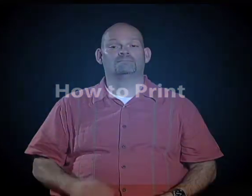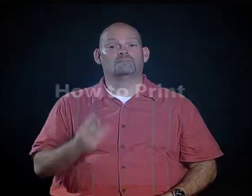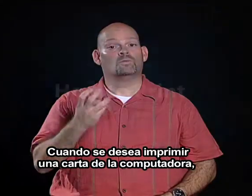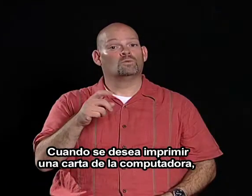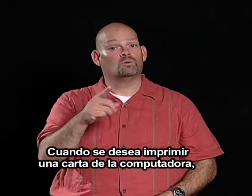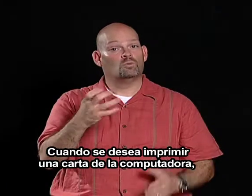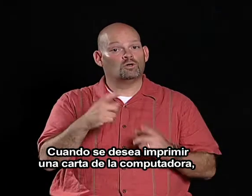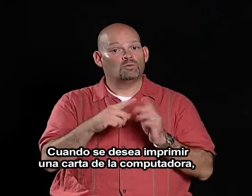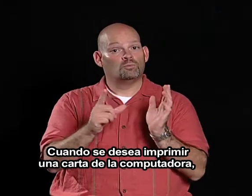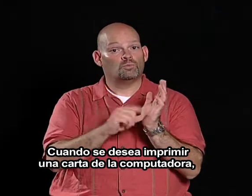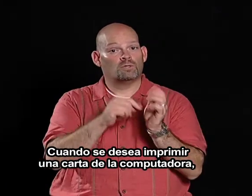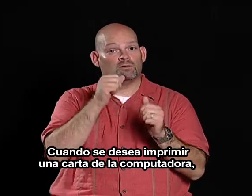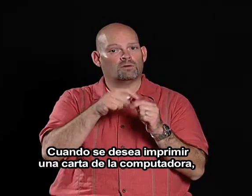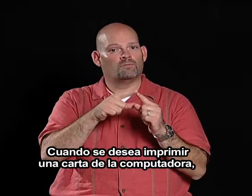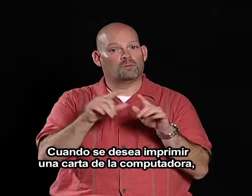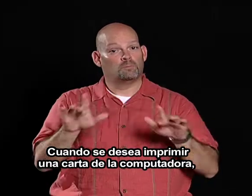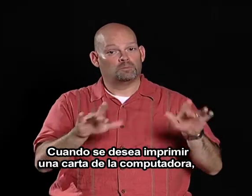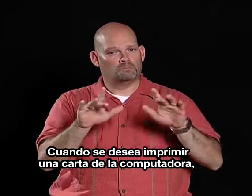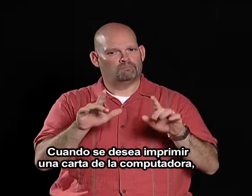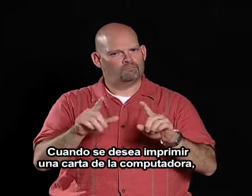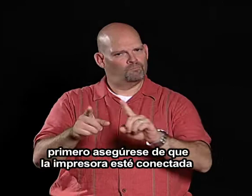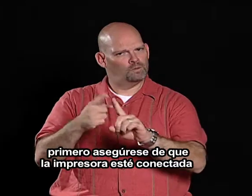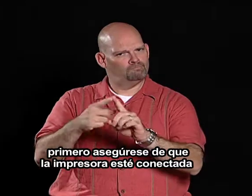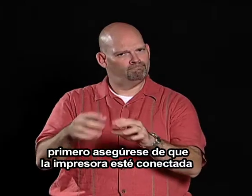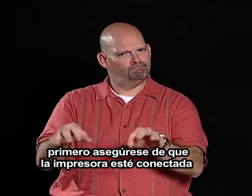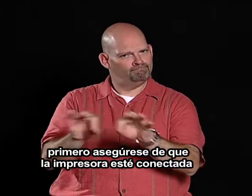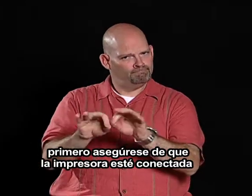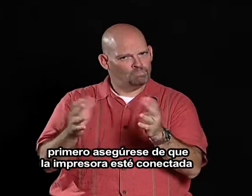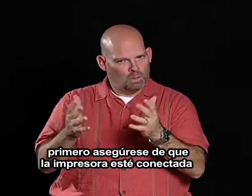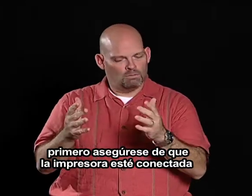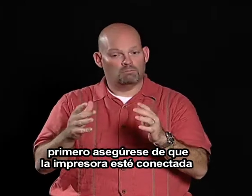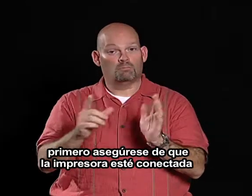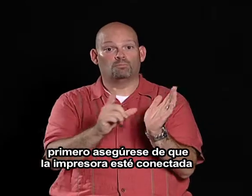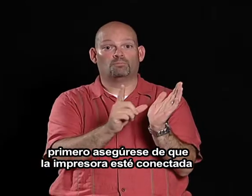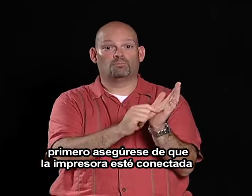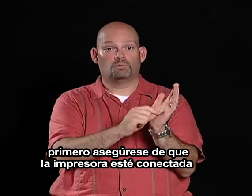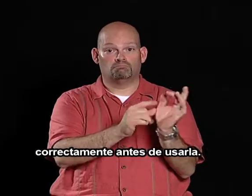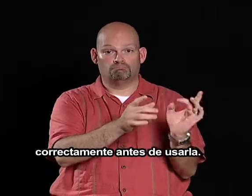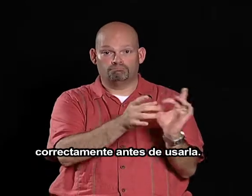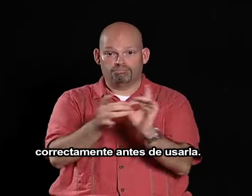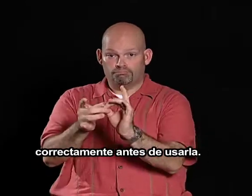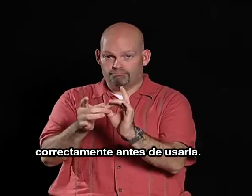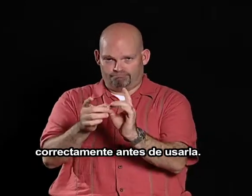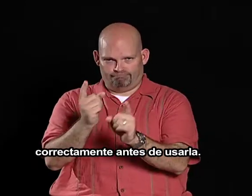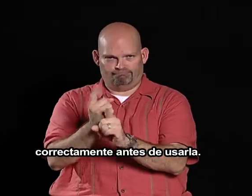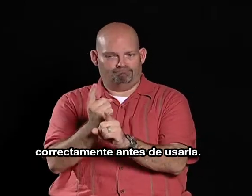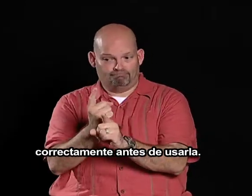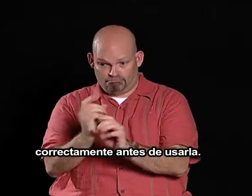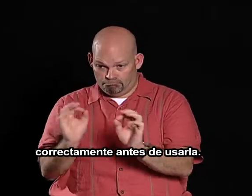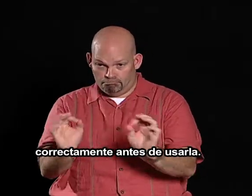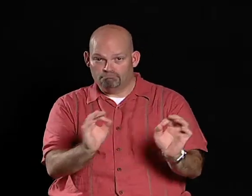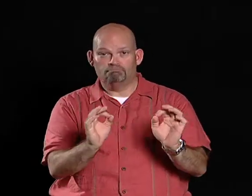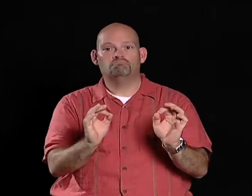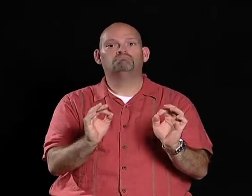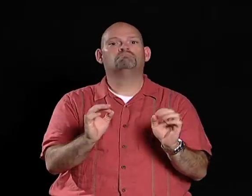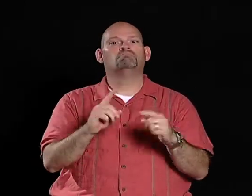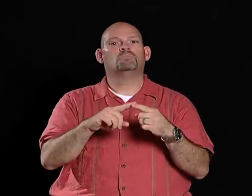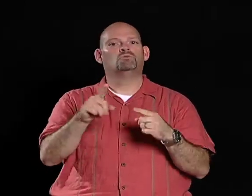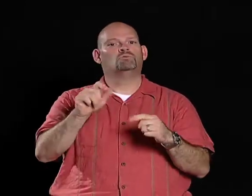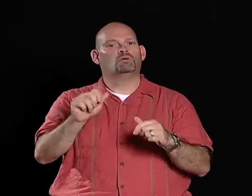When you want to print a letter from the computer, first make sure that your printer is hooked up properly before using it. When